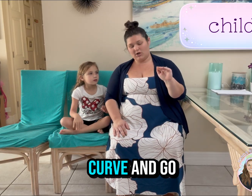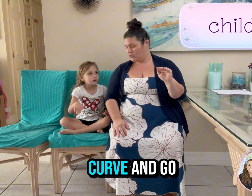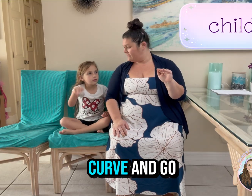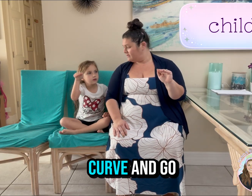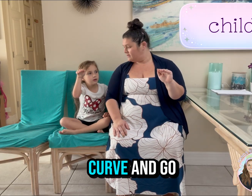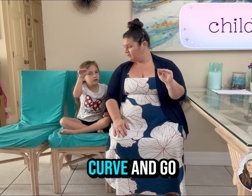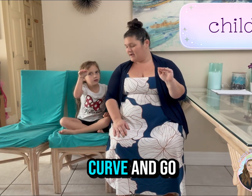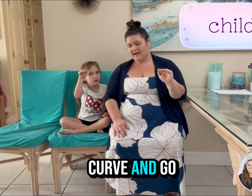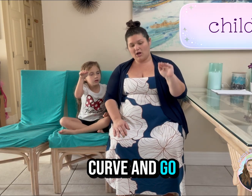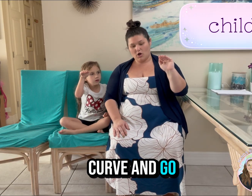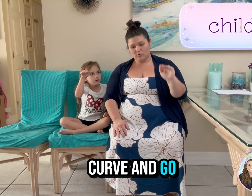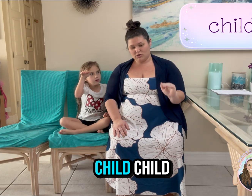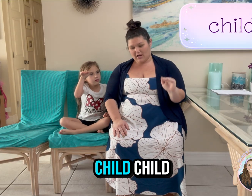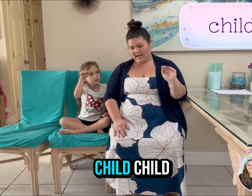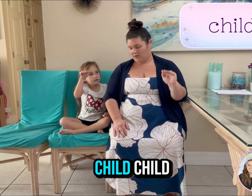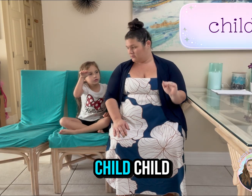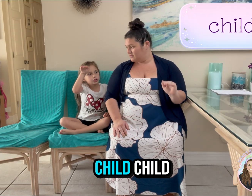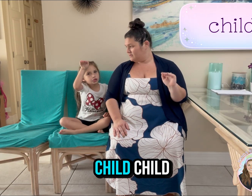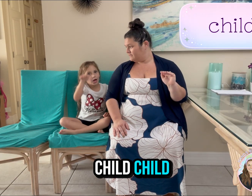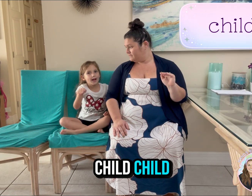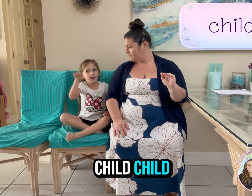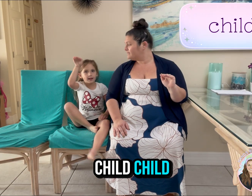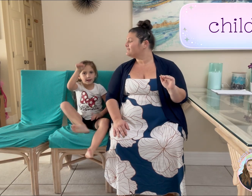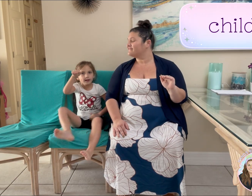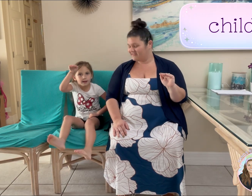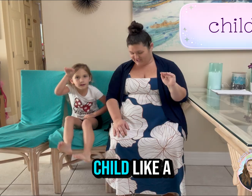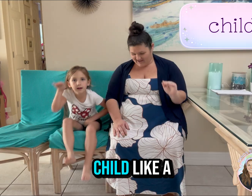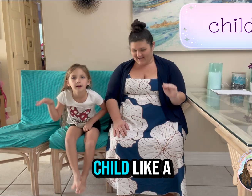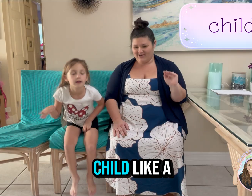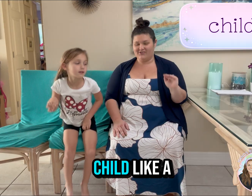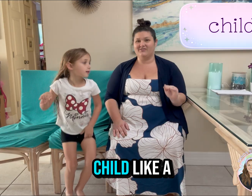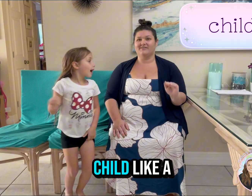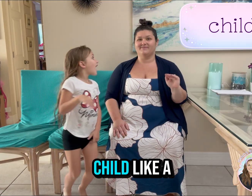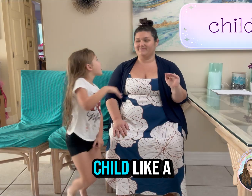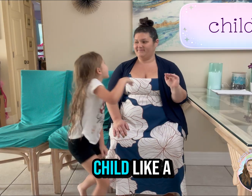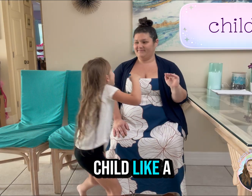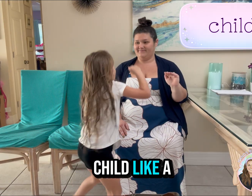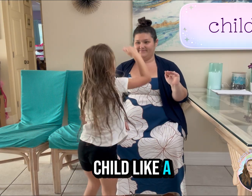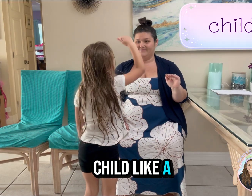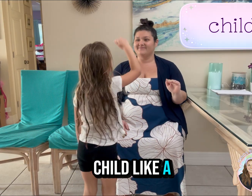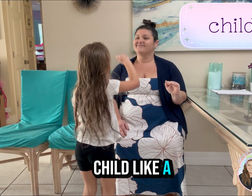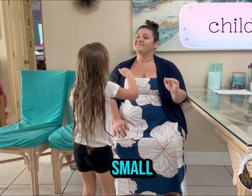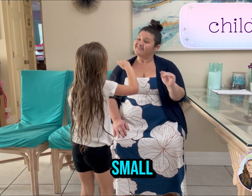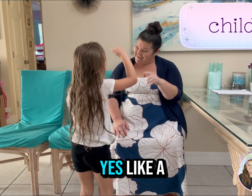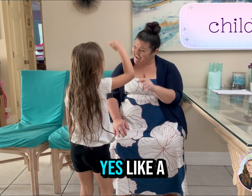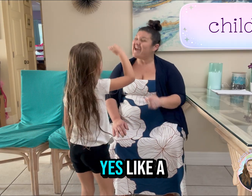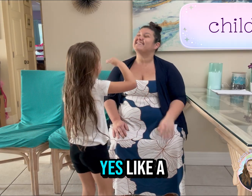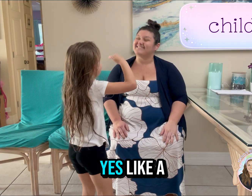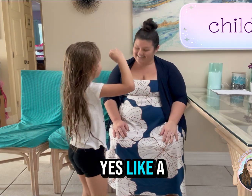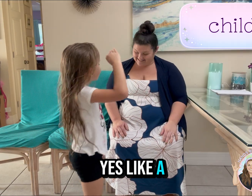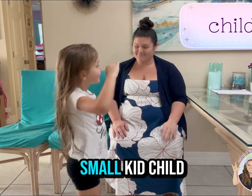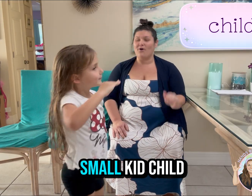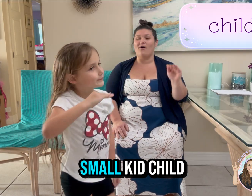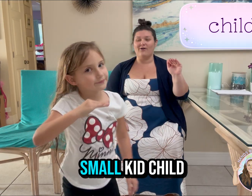curve and go child. Child. Like a small. Yes, like a small